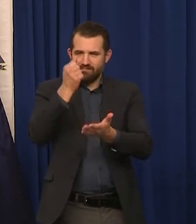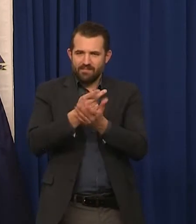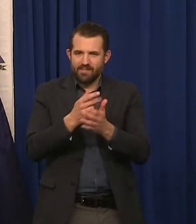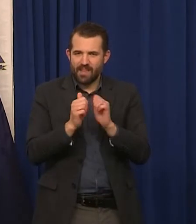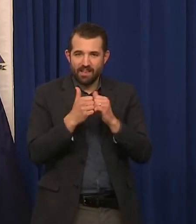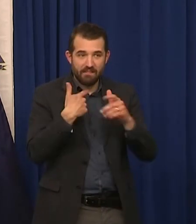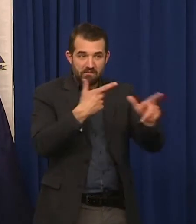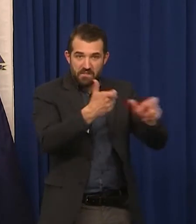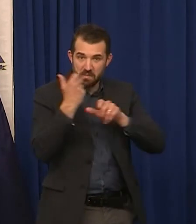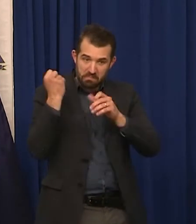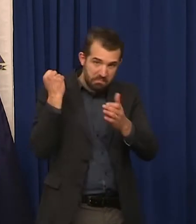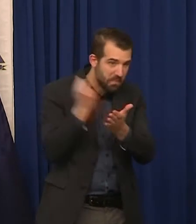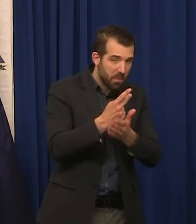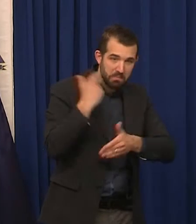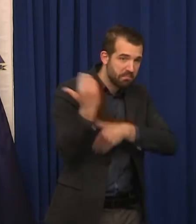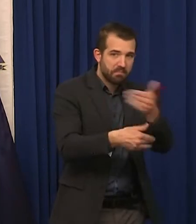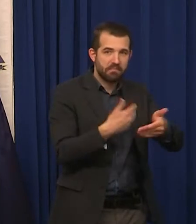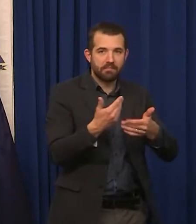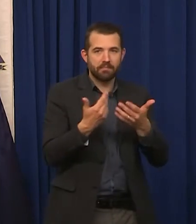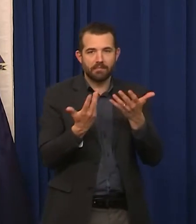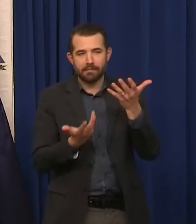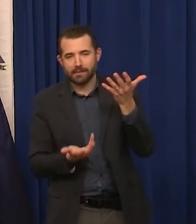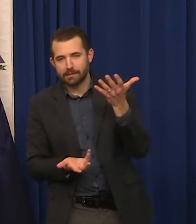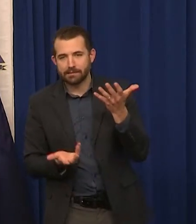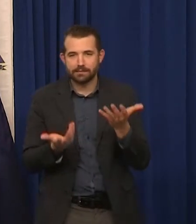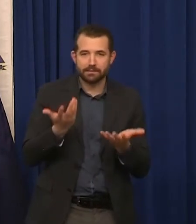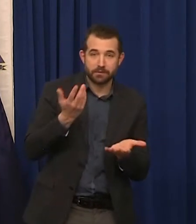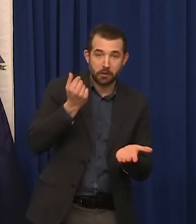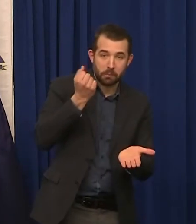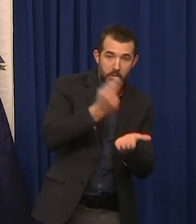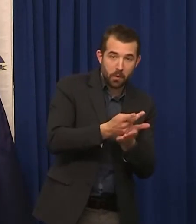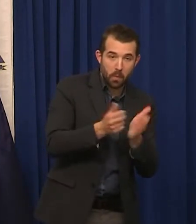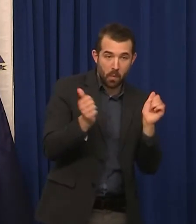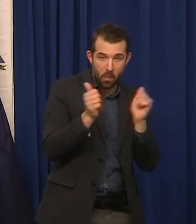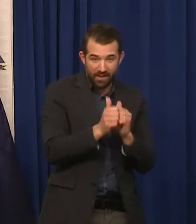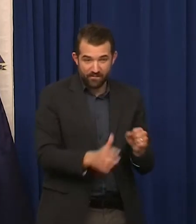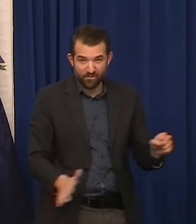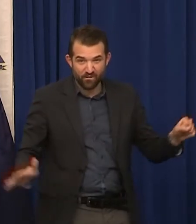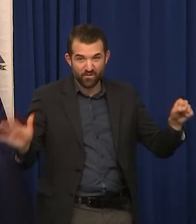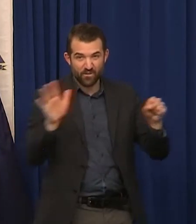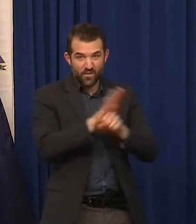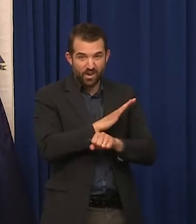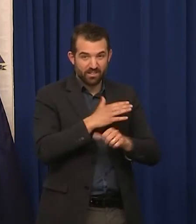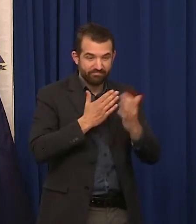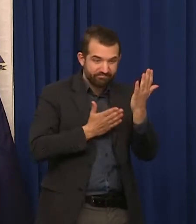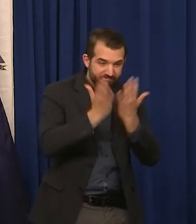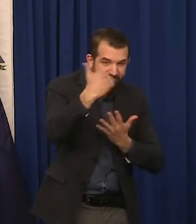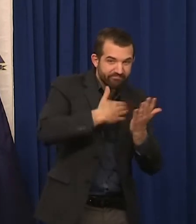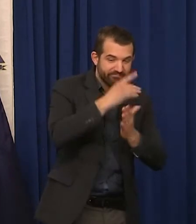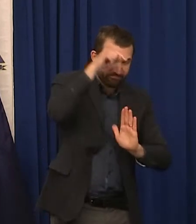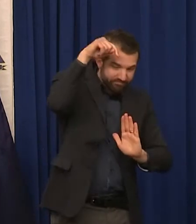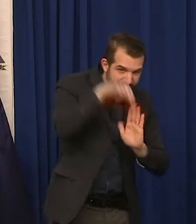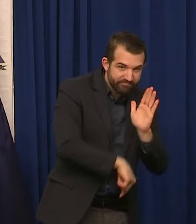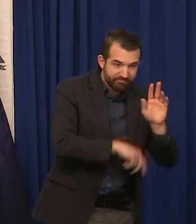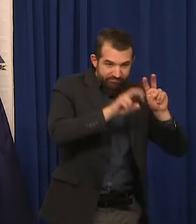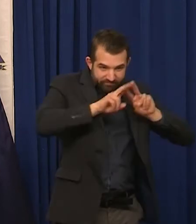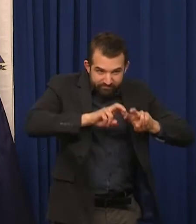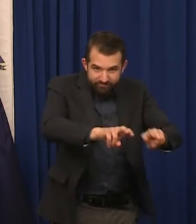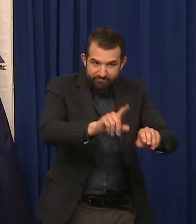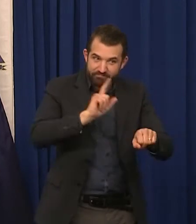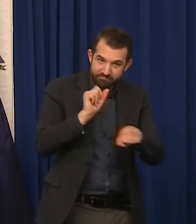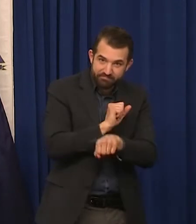getting approved without necessarily having the full battery of tests, which means that our laboratory staff,